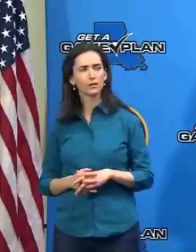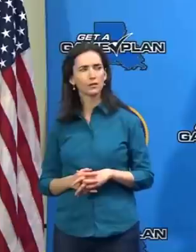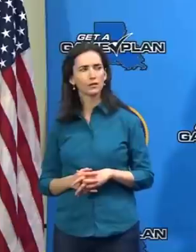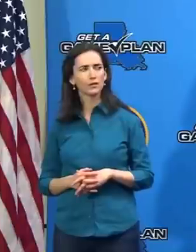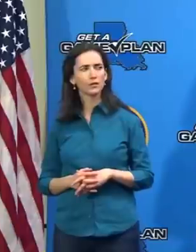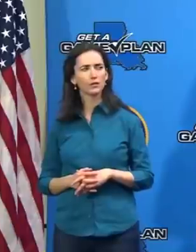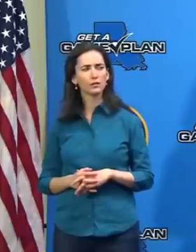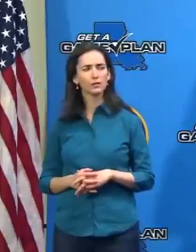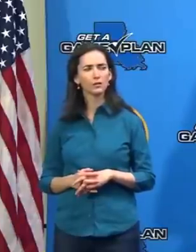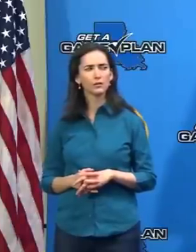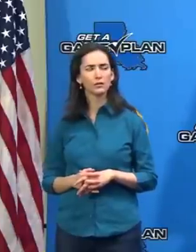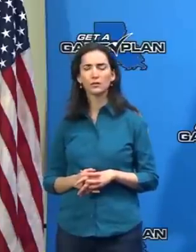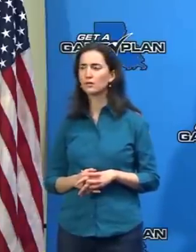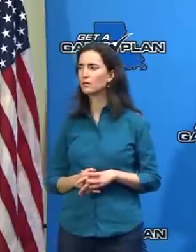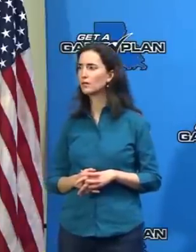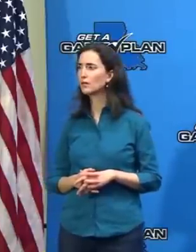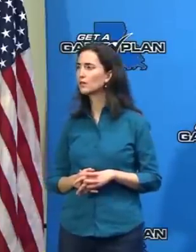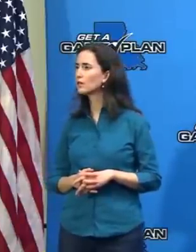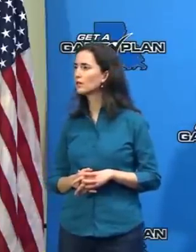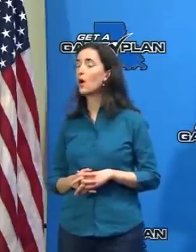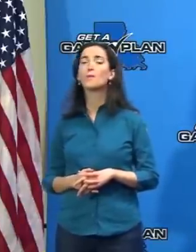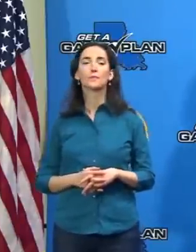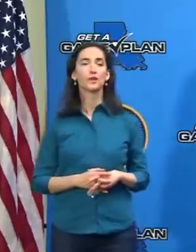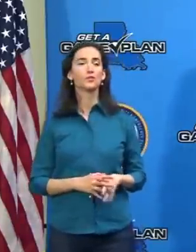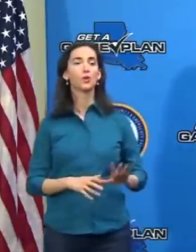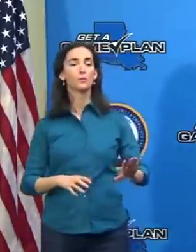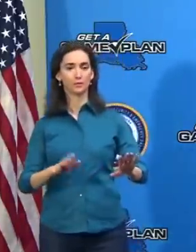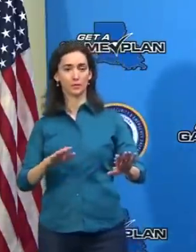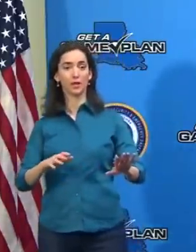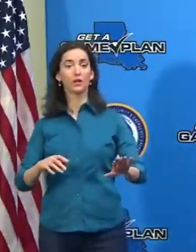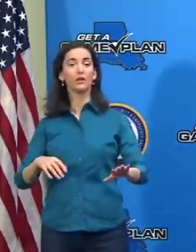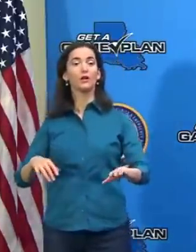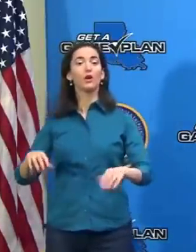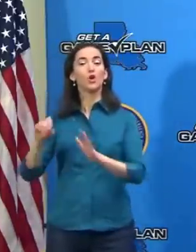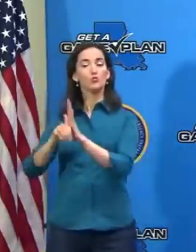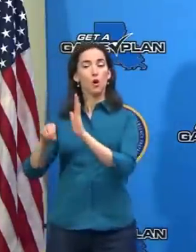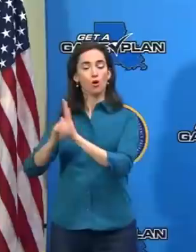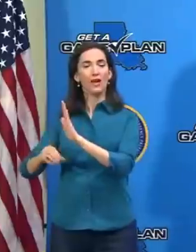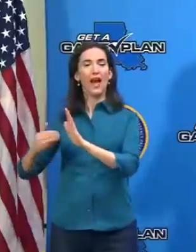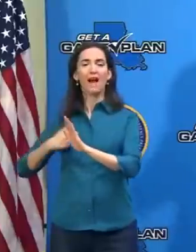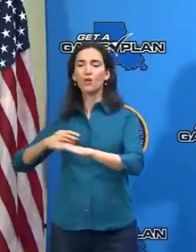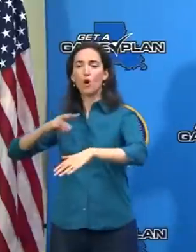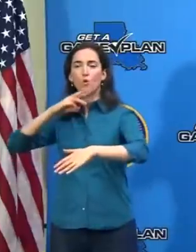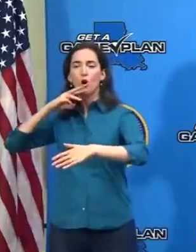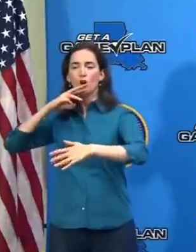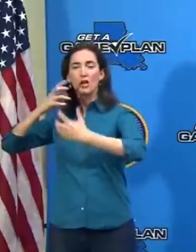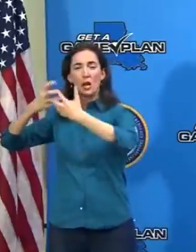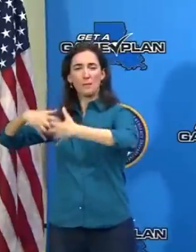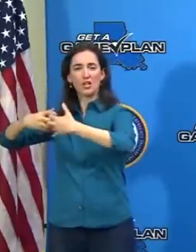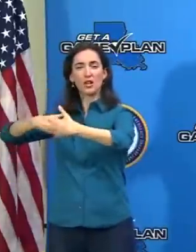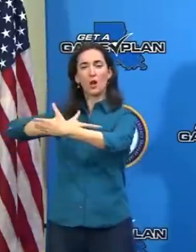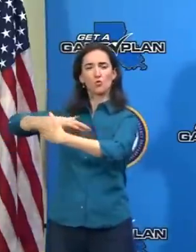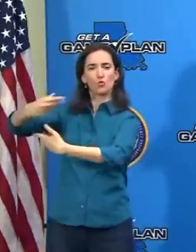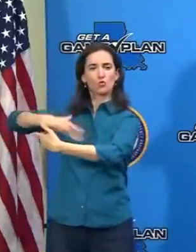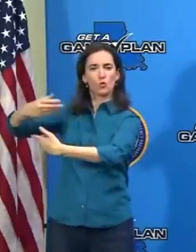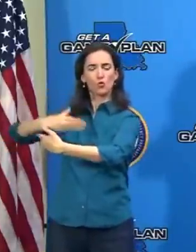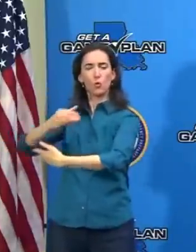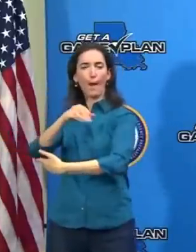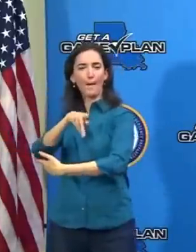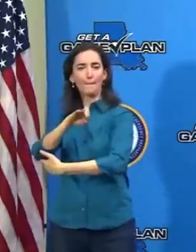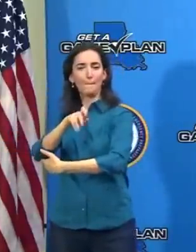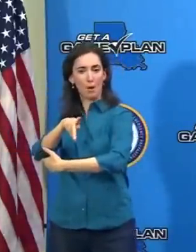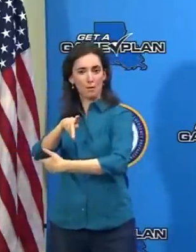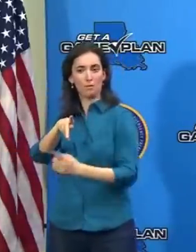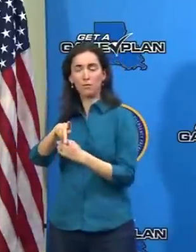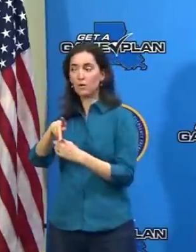I'm sorry, about the what that went down? Oh, yeah. We have not received any word that any of the